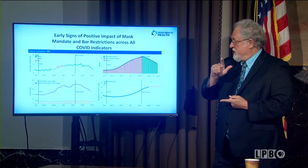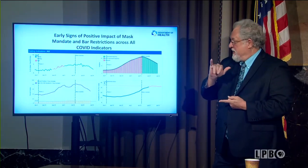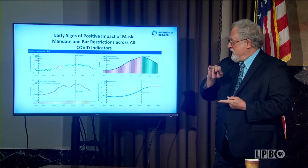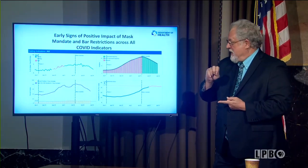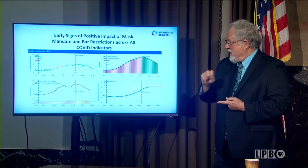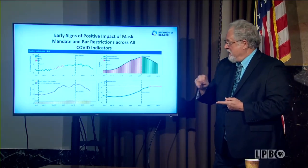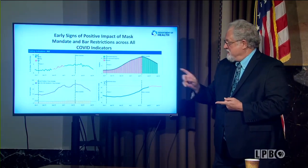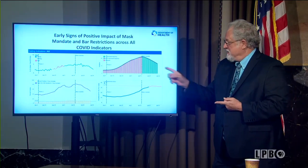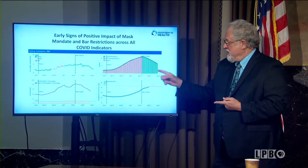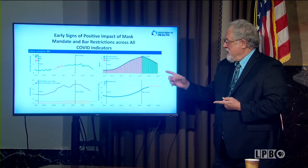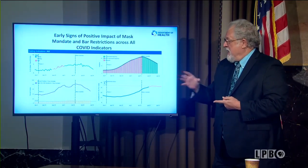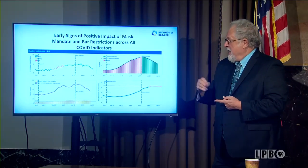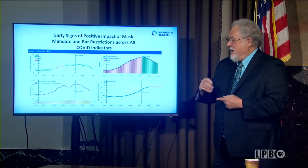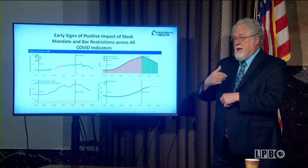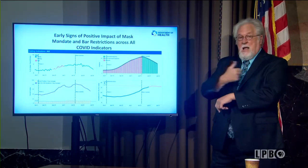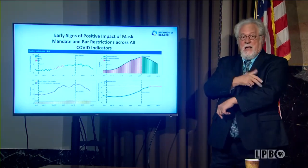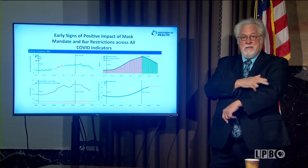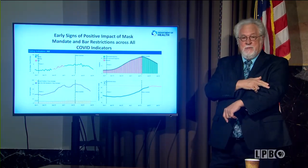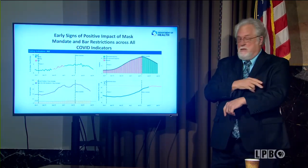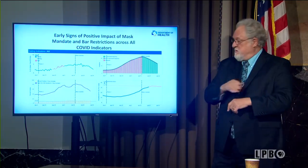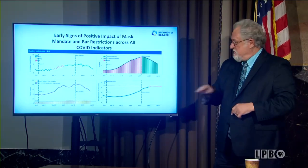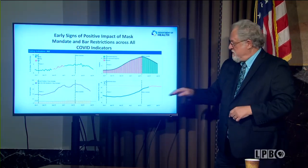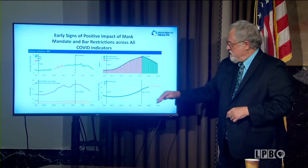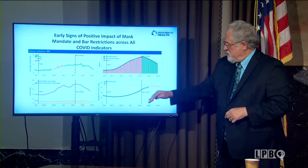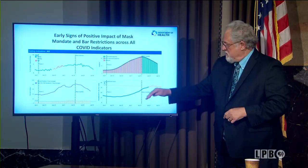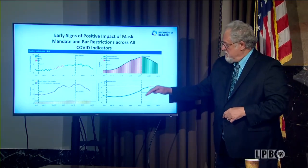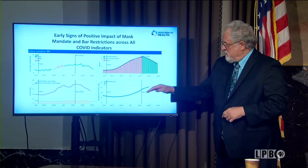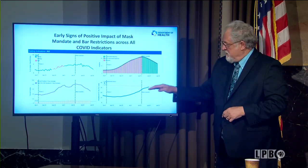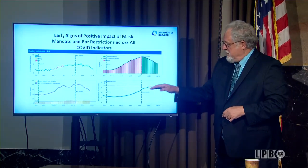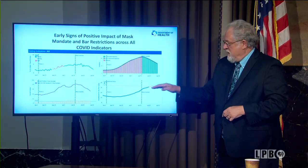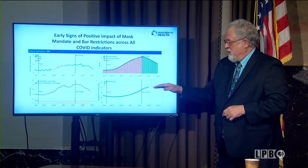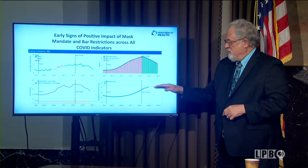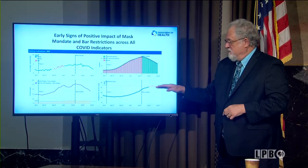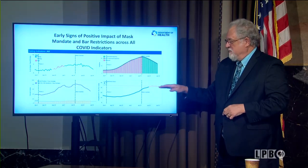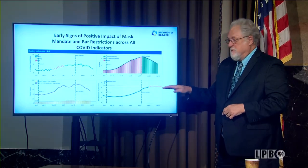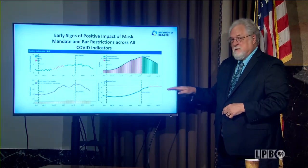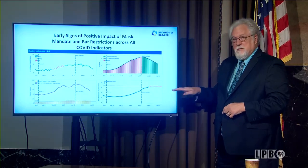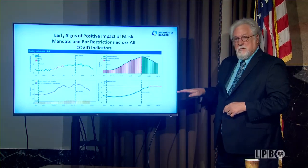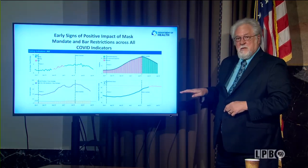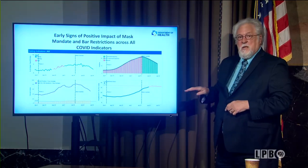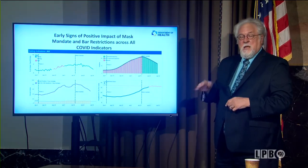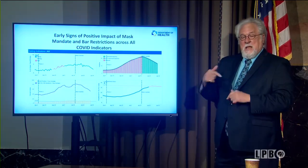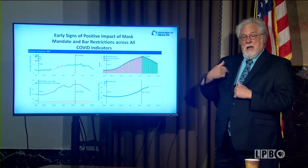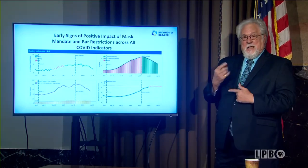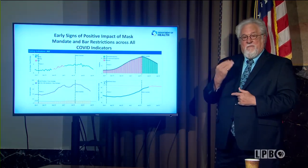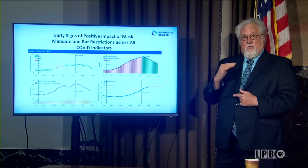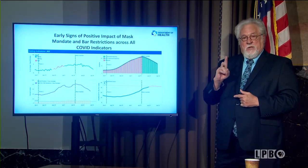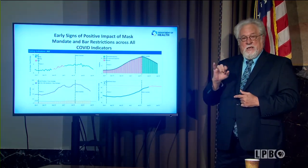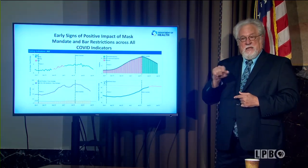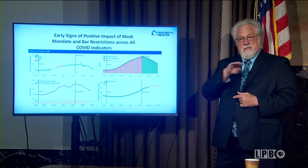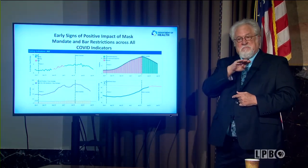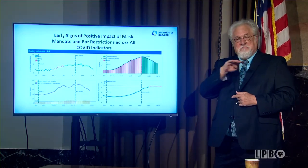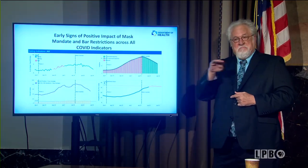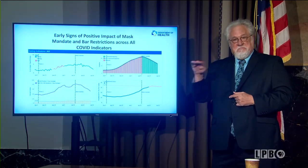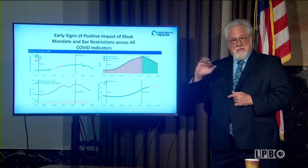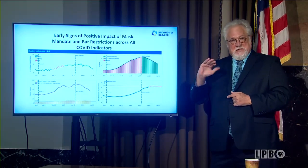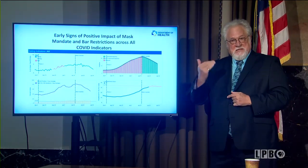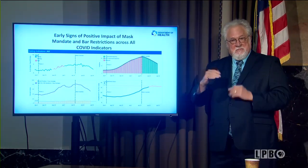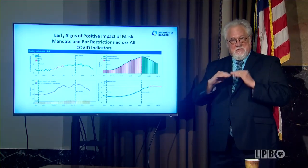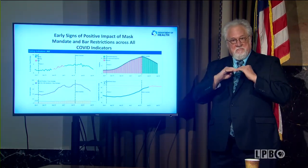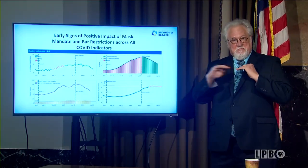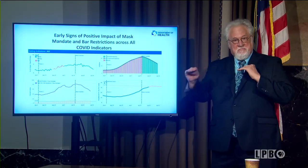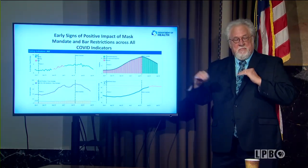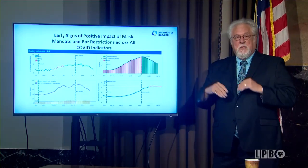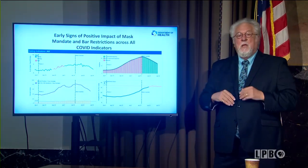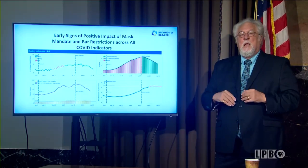see. And hospitalizations plateauing, that your orange path there, the last 14 days of hospitalizations showing that so far it's